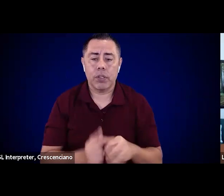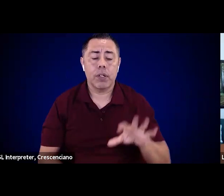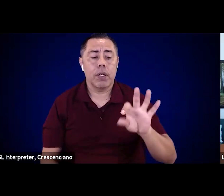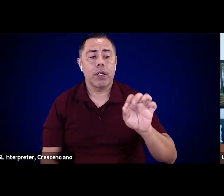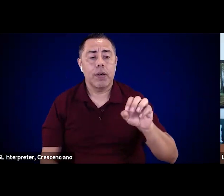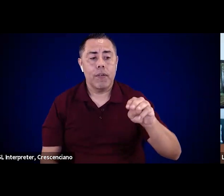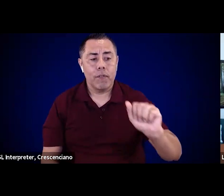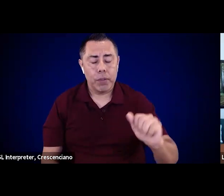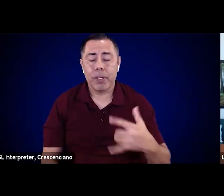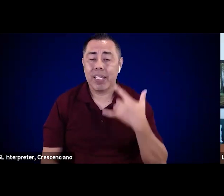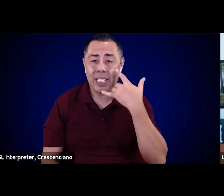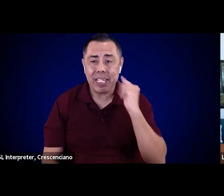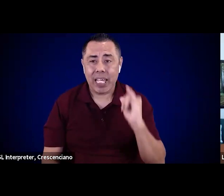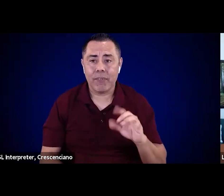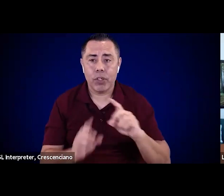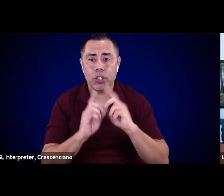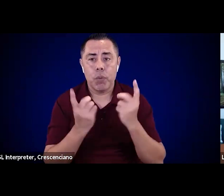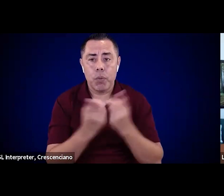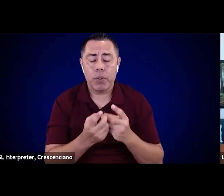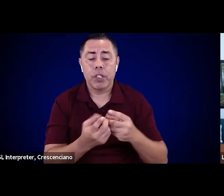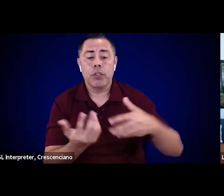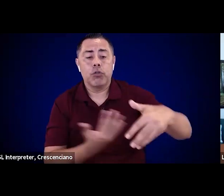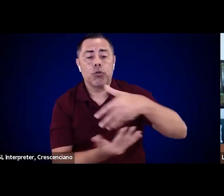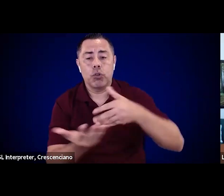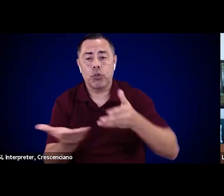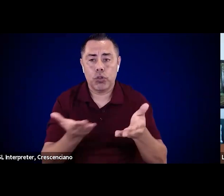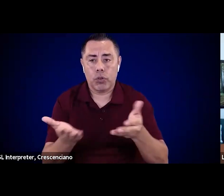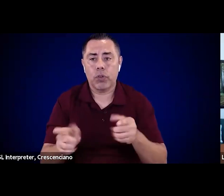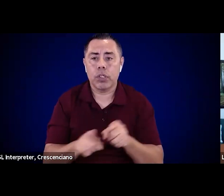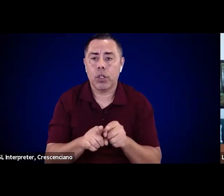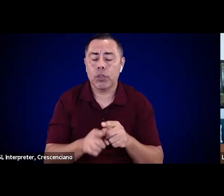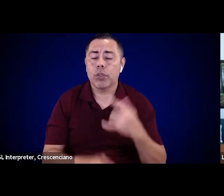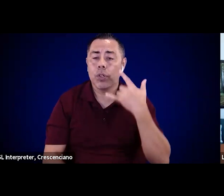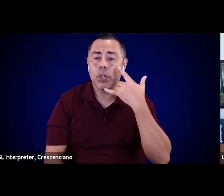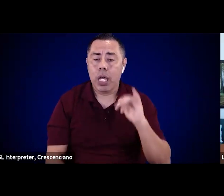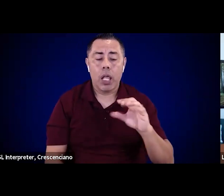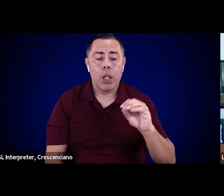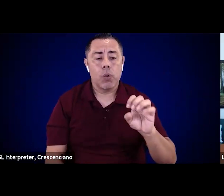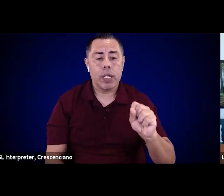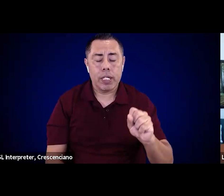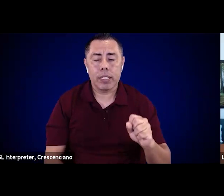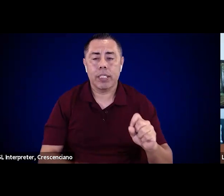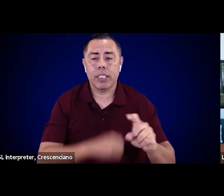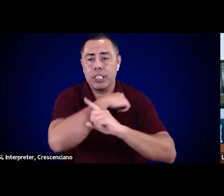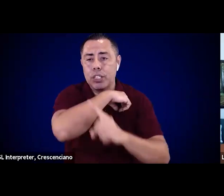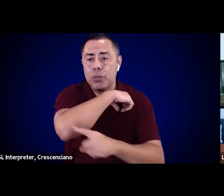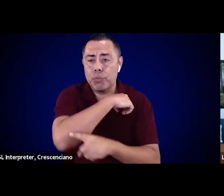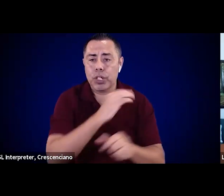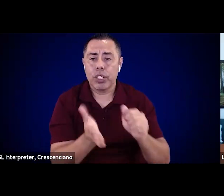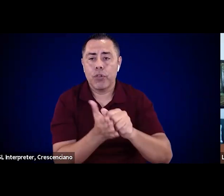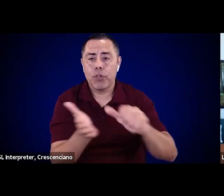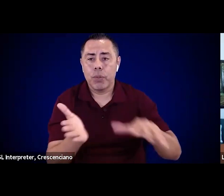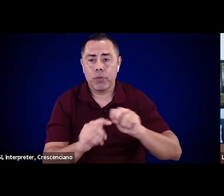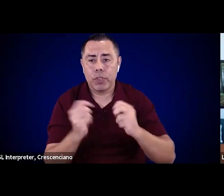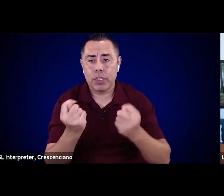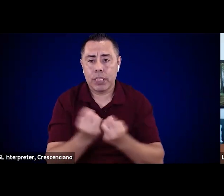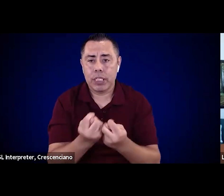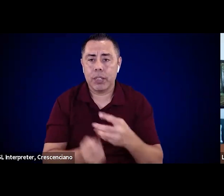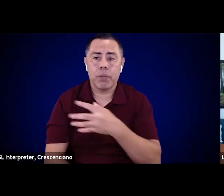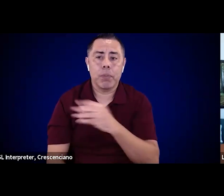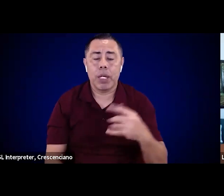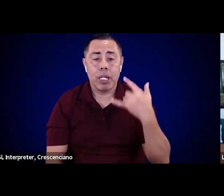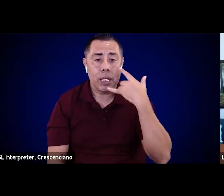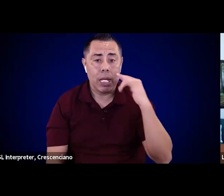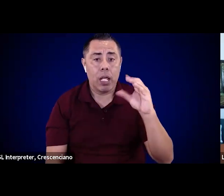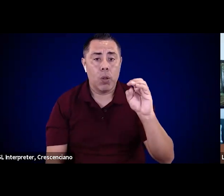American Red Cross, and the Cal-OES Debris and Removal Team, CBOs, and the Cal-OES Non-Governmental Organizations